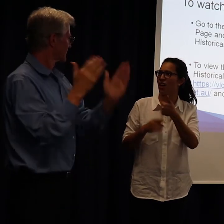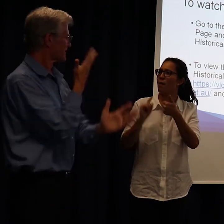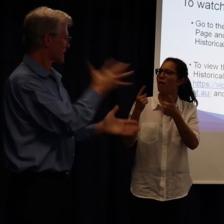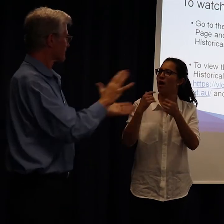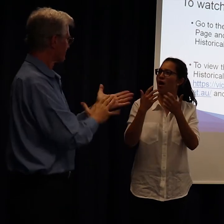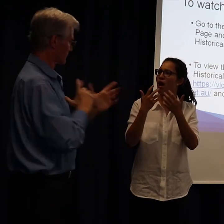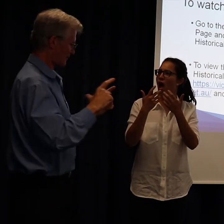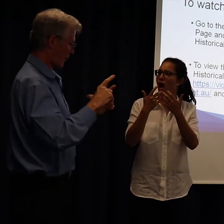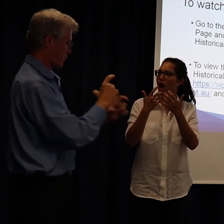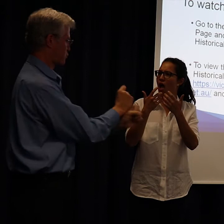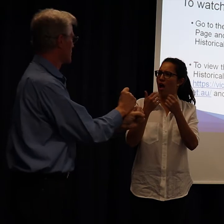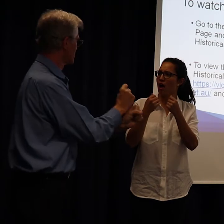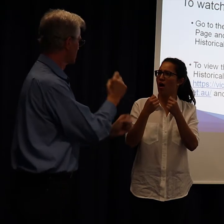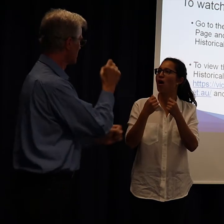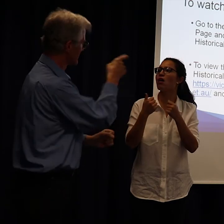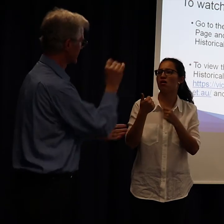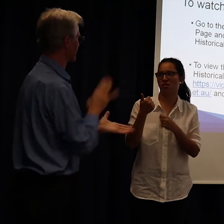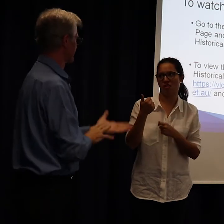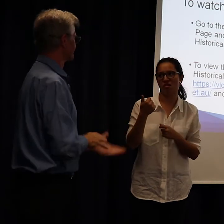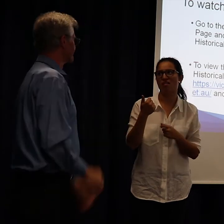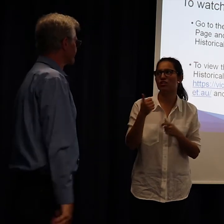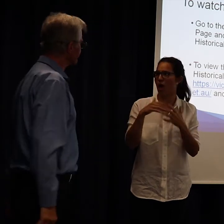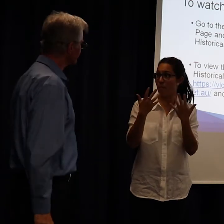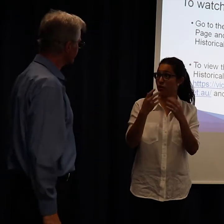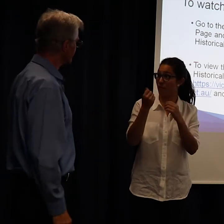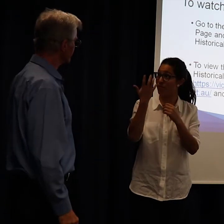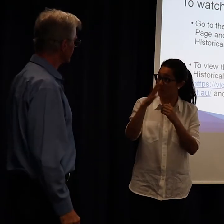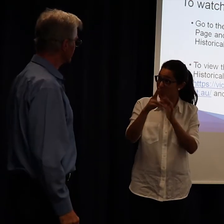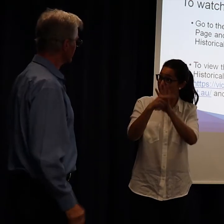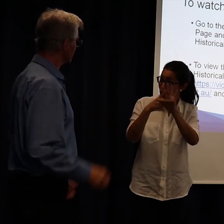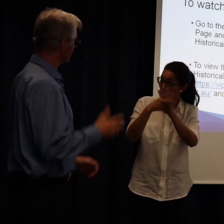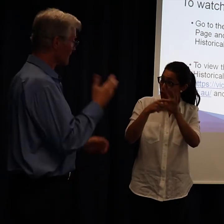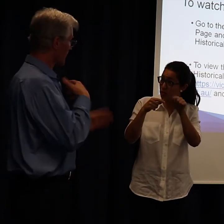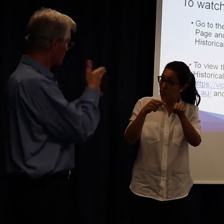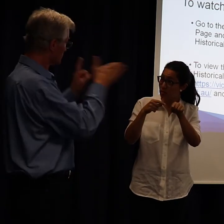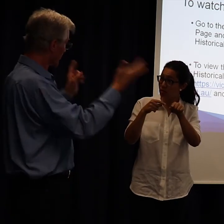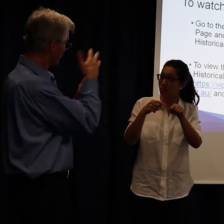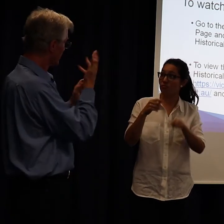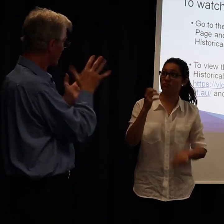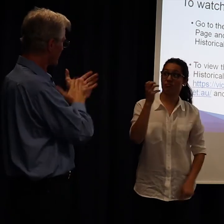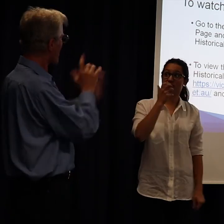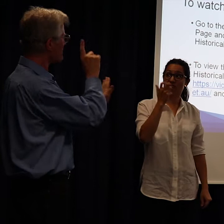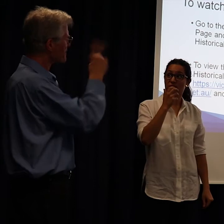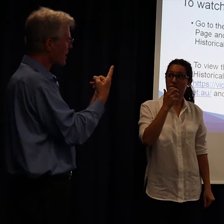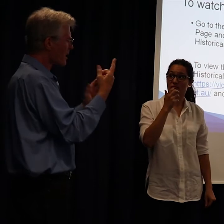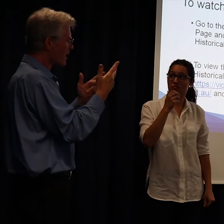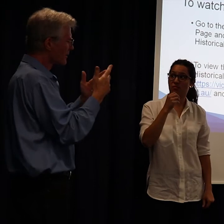8mm, but 50mm have been reduced to 10mm. Oh, we have 50.